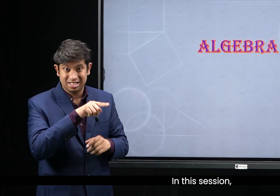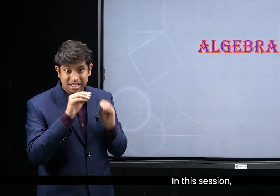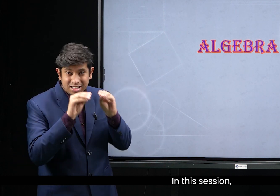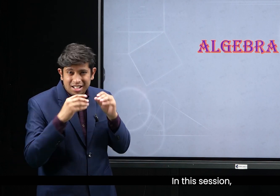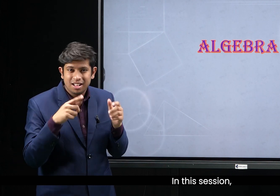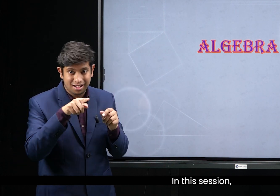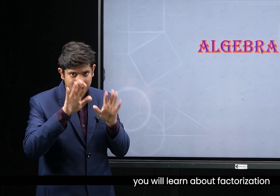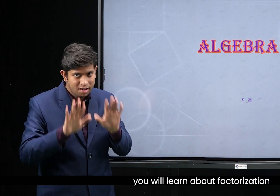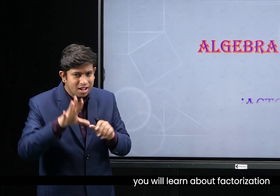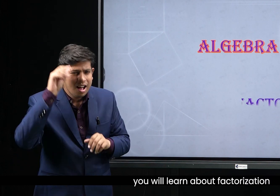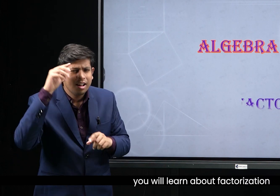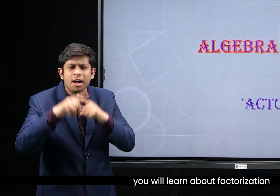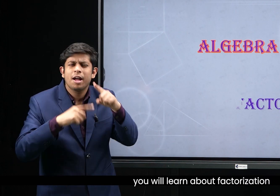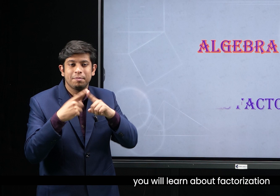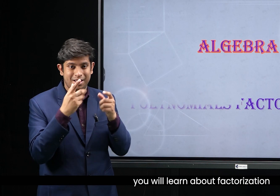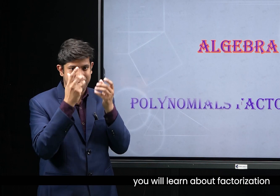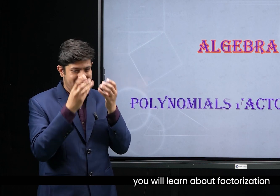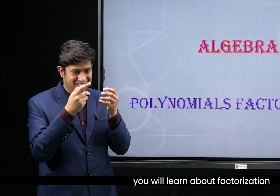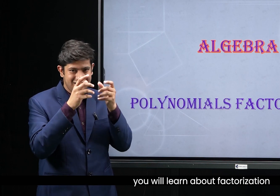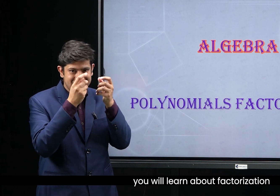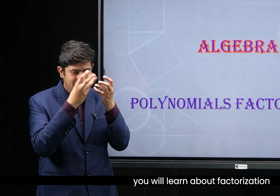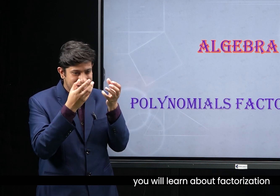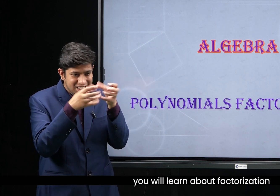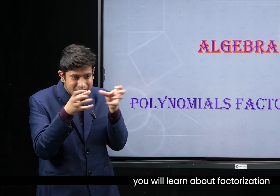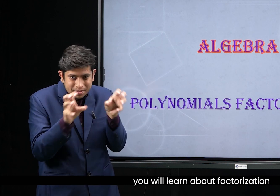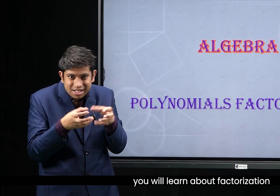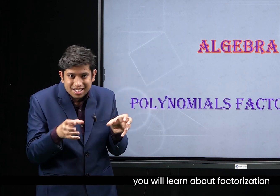In this session, you will learn about factorization.